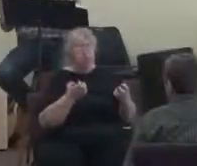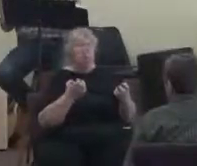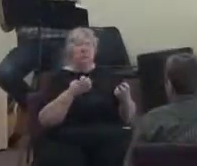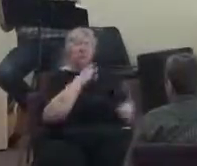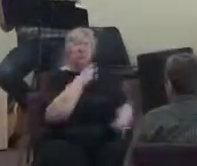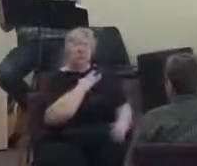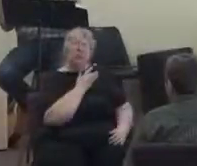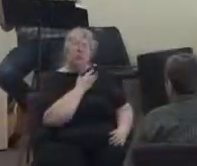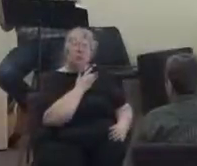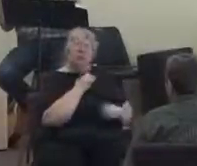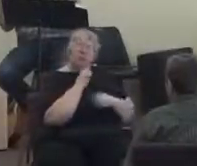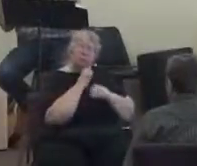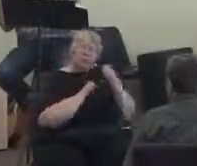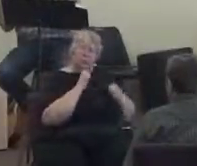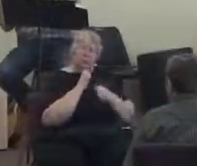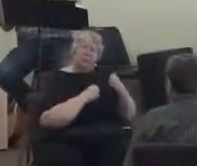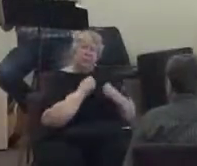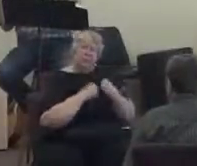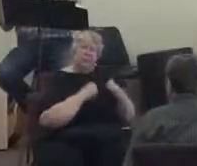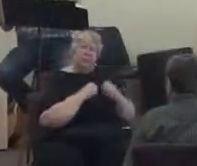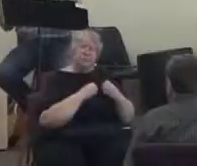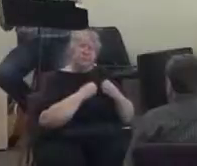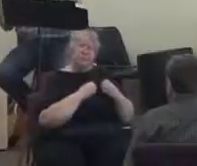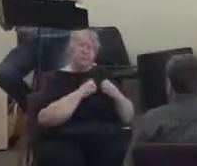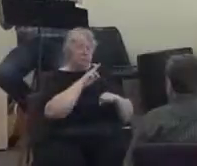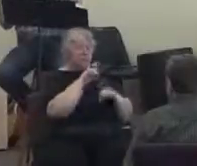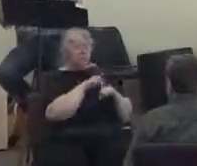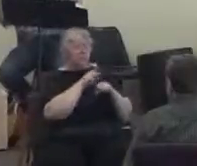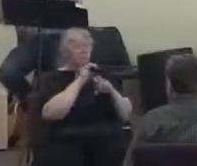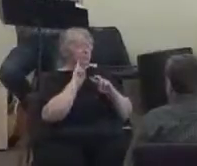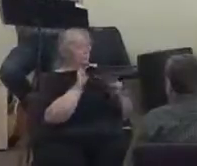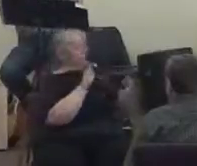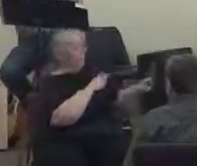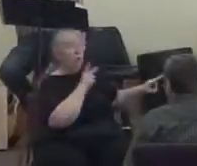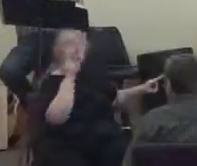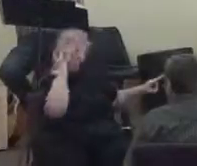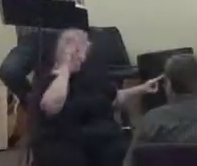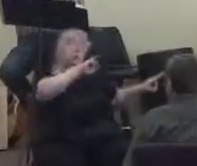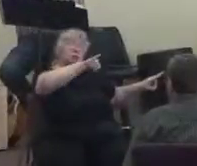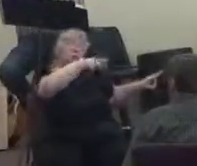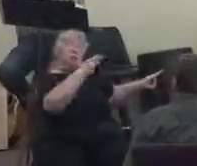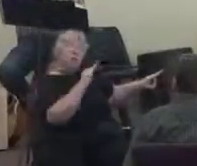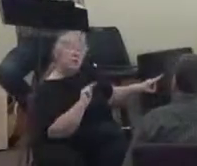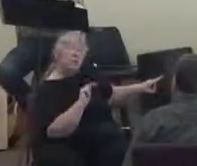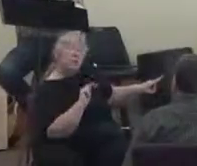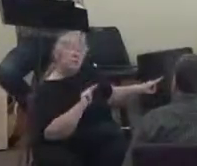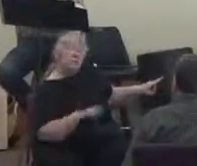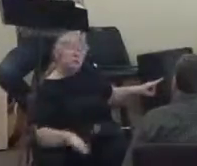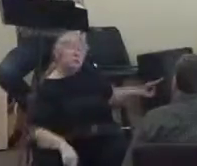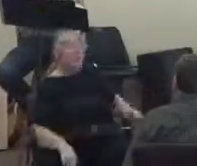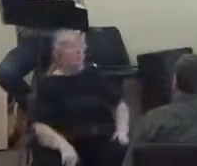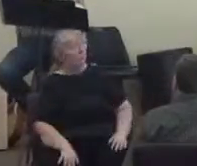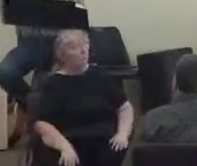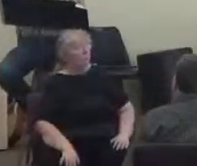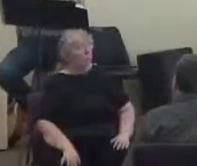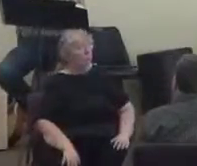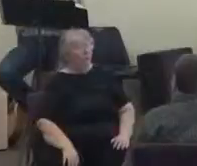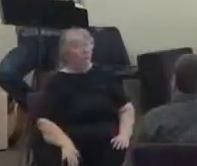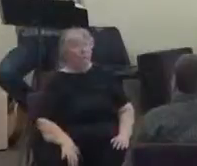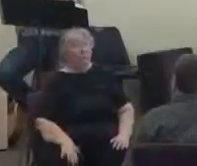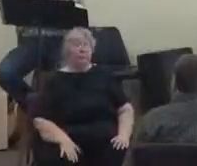Peter turned and saw the disciple whom Jesus loved, and we all know that's John that wrote the book here, the book of John, and